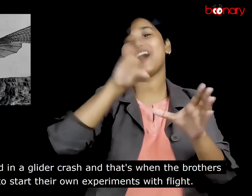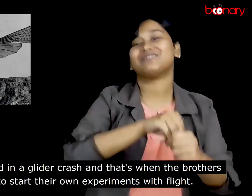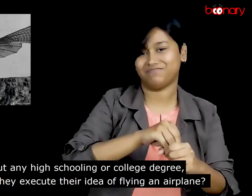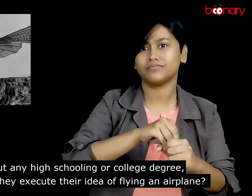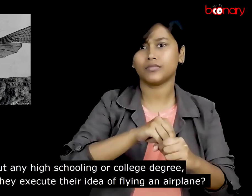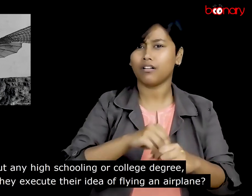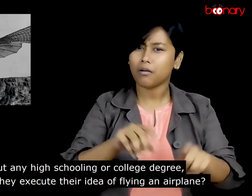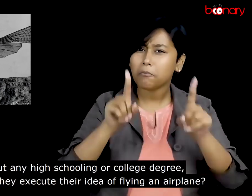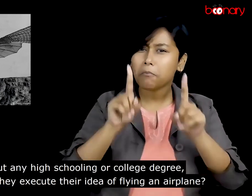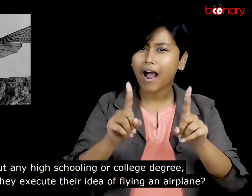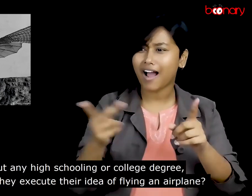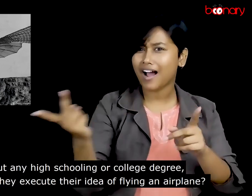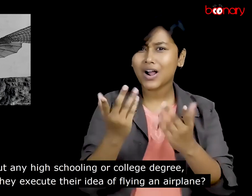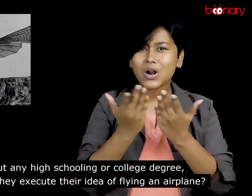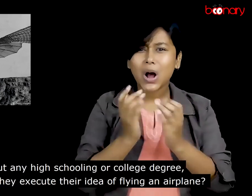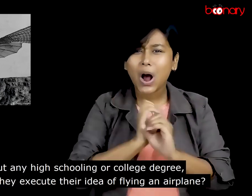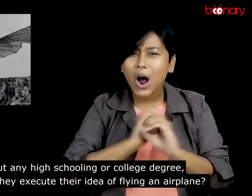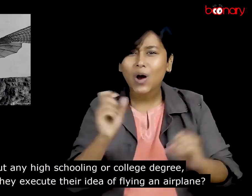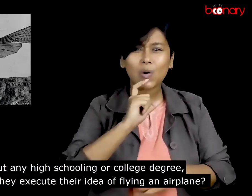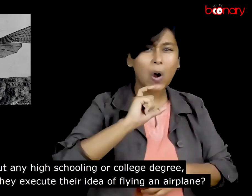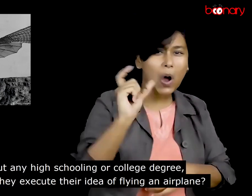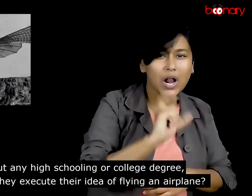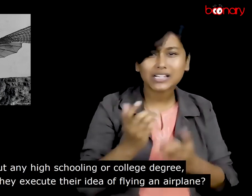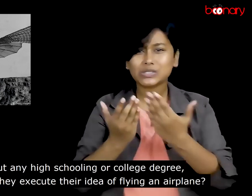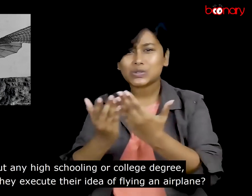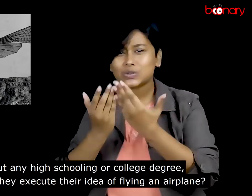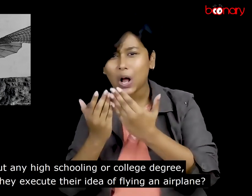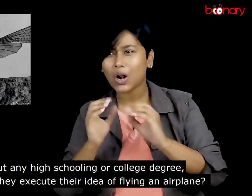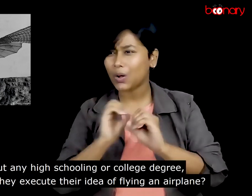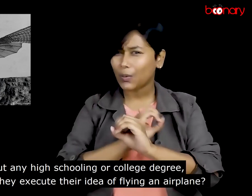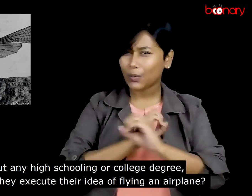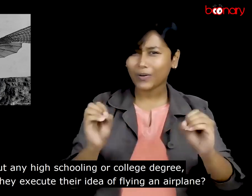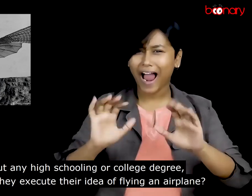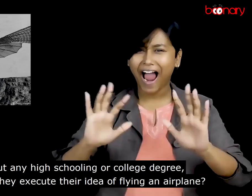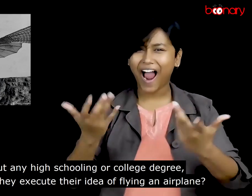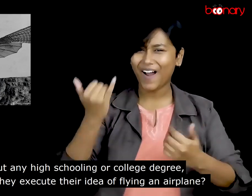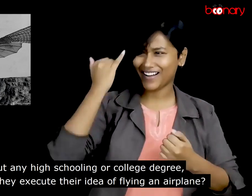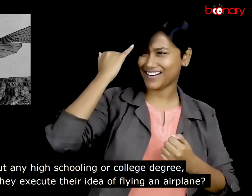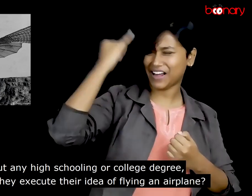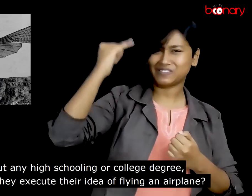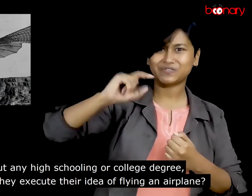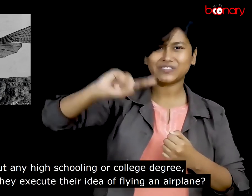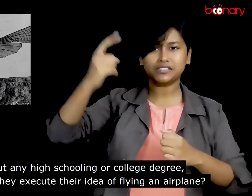Without any high schooling or college degree, how would they execute their idea of flying an airplane?